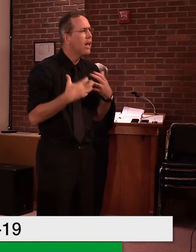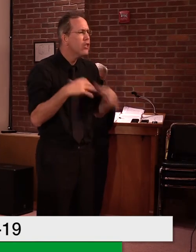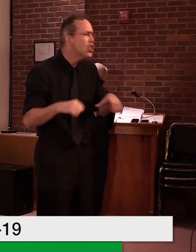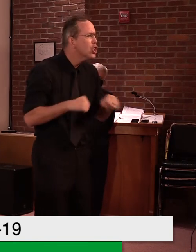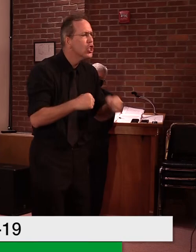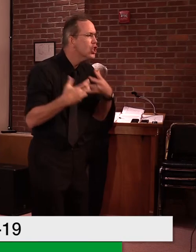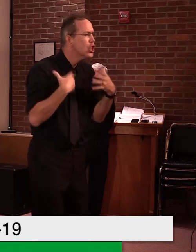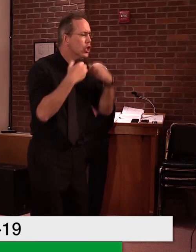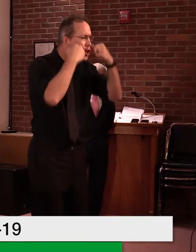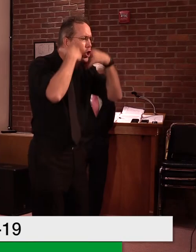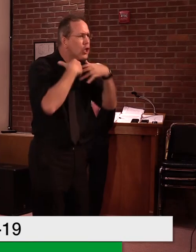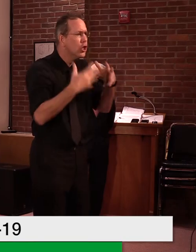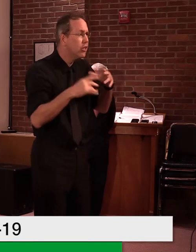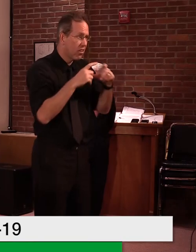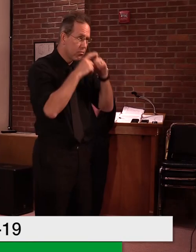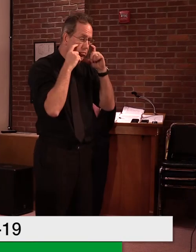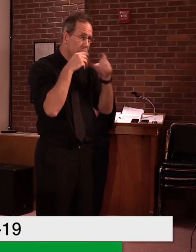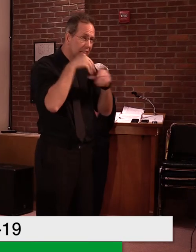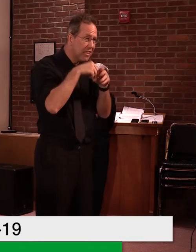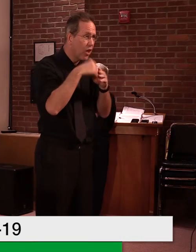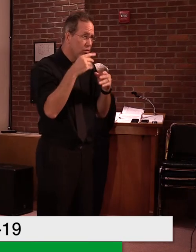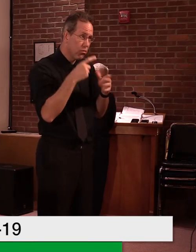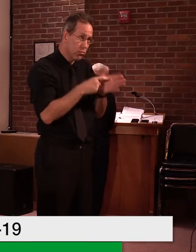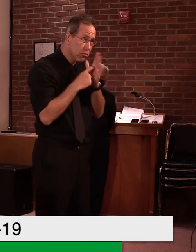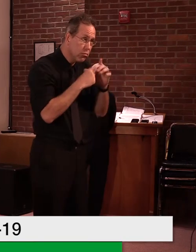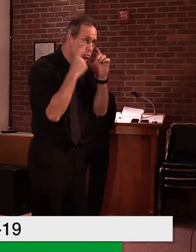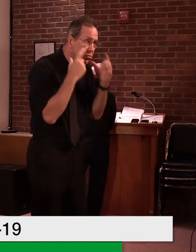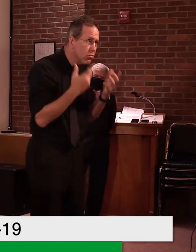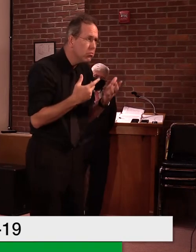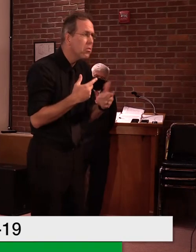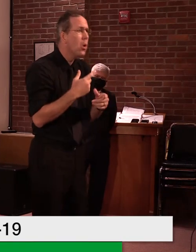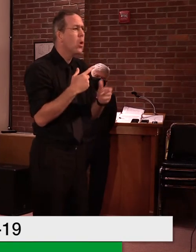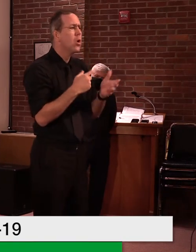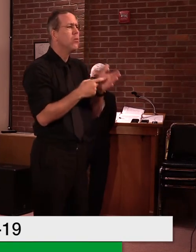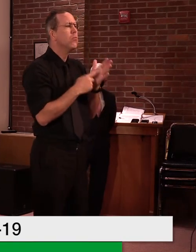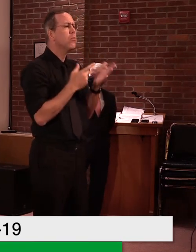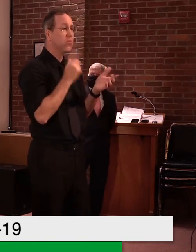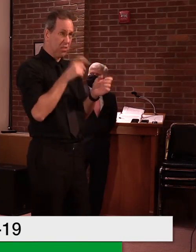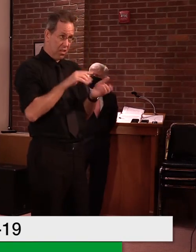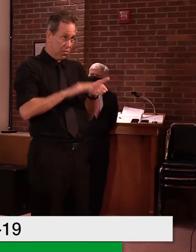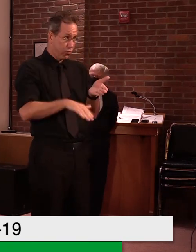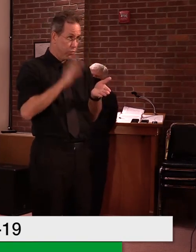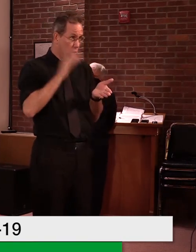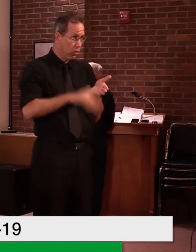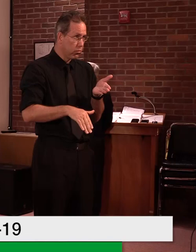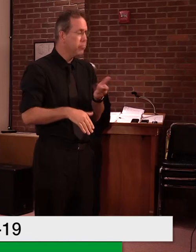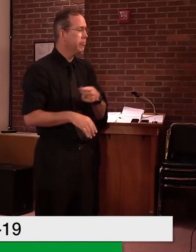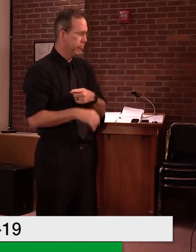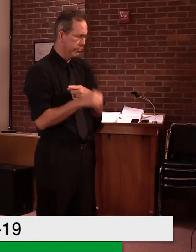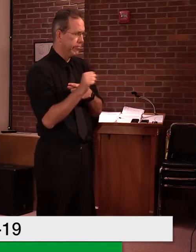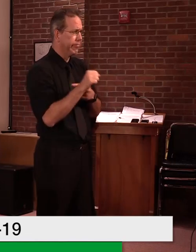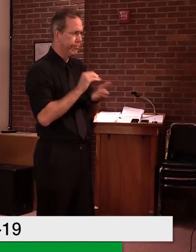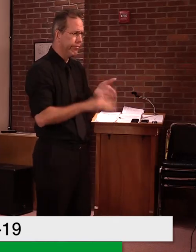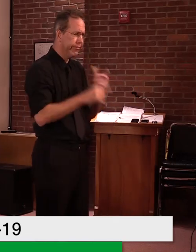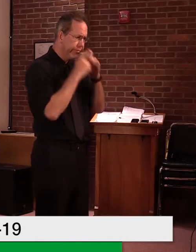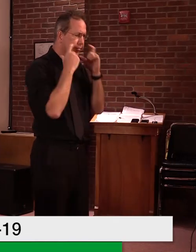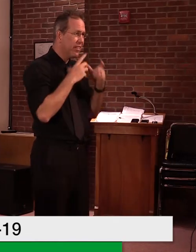your conversation with the Centers for Disease Control about the testing discrepancies here in Southern